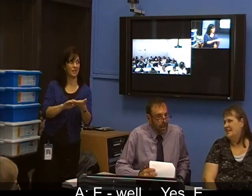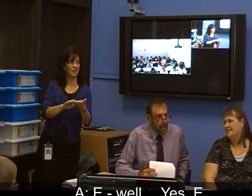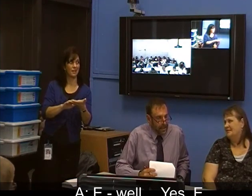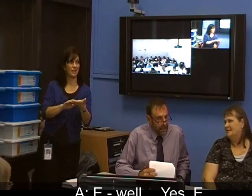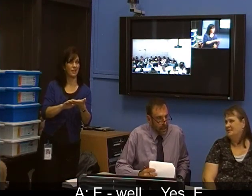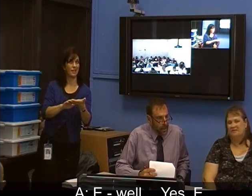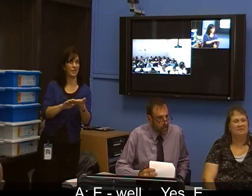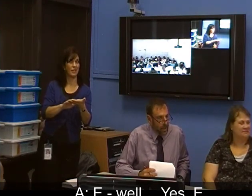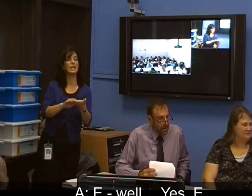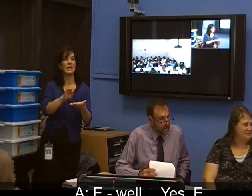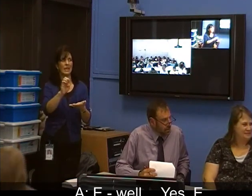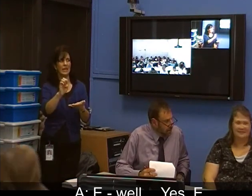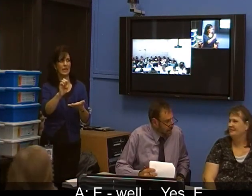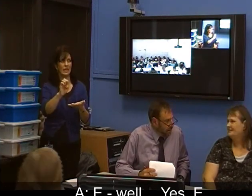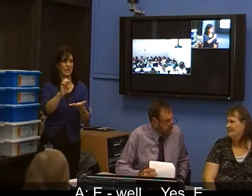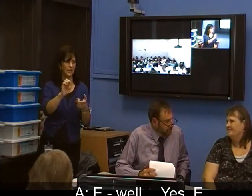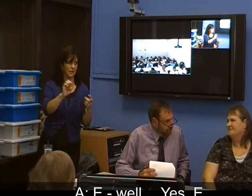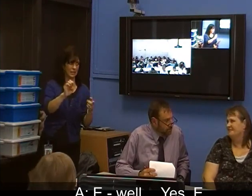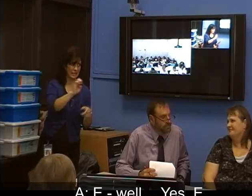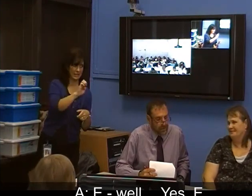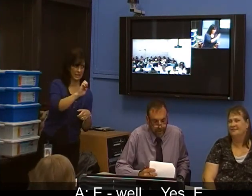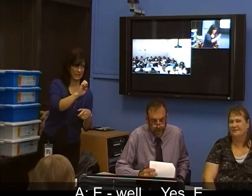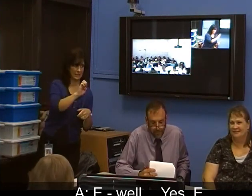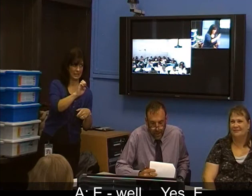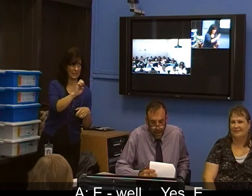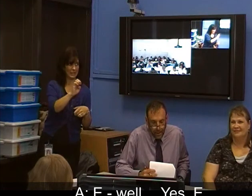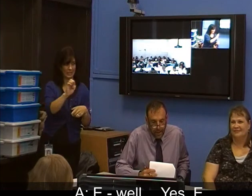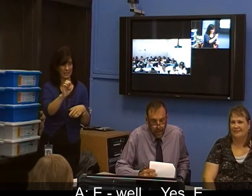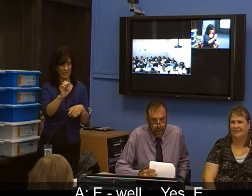E, well, E.